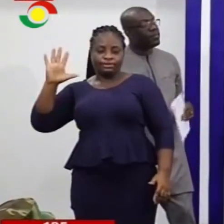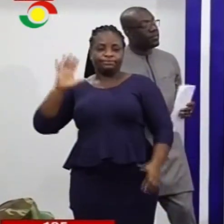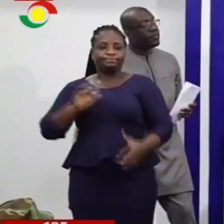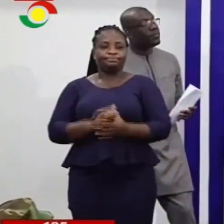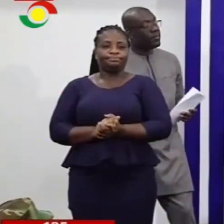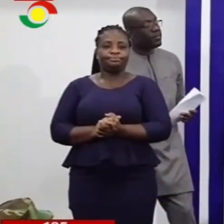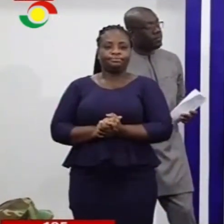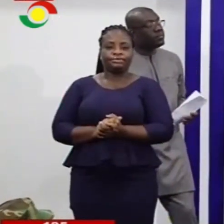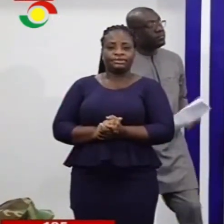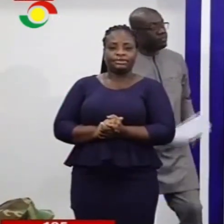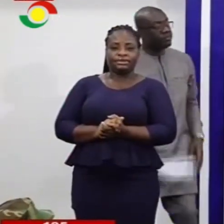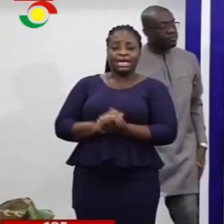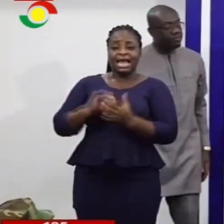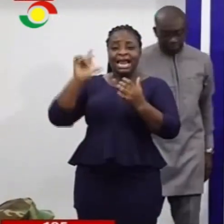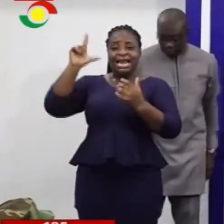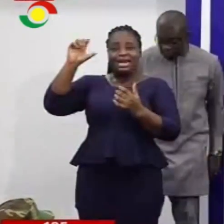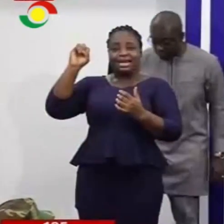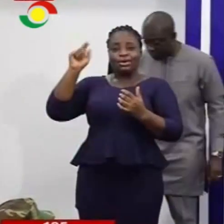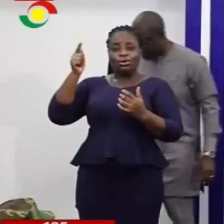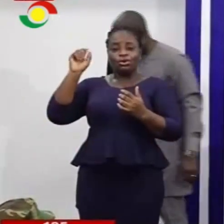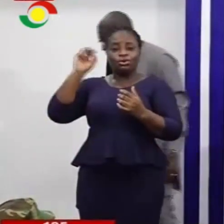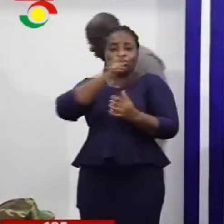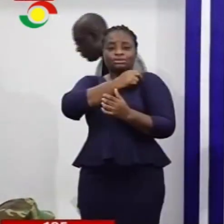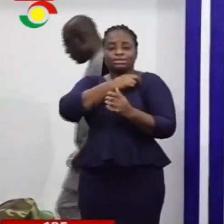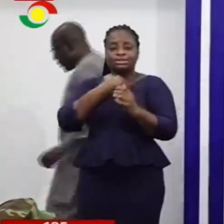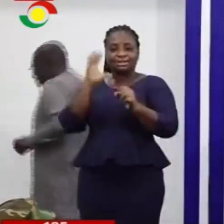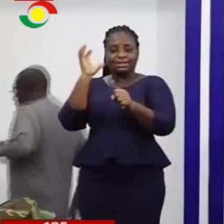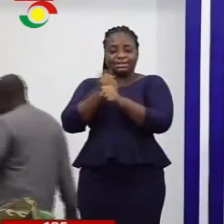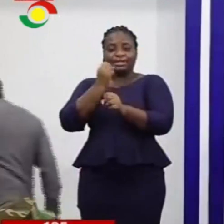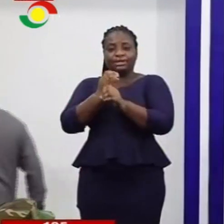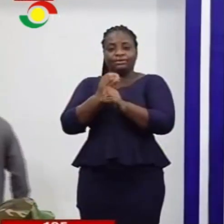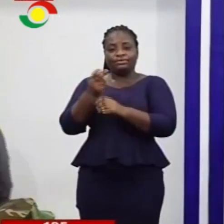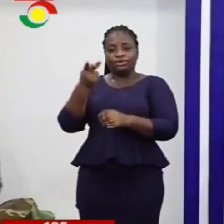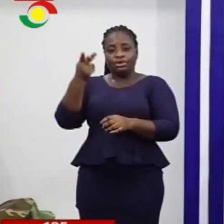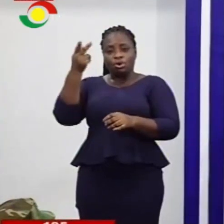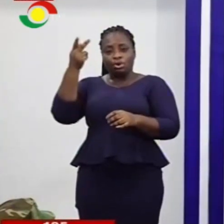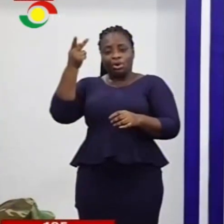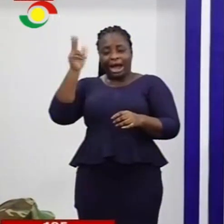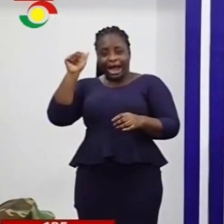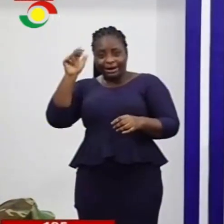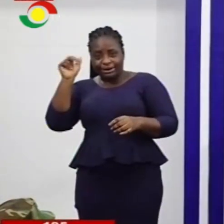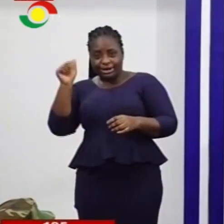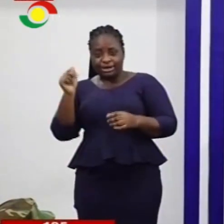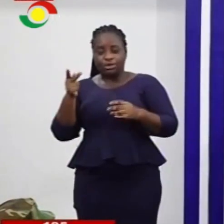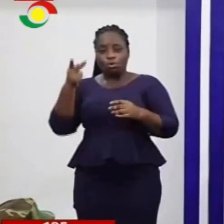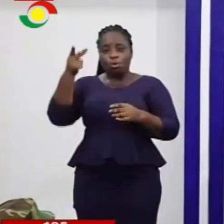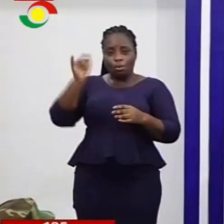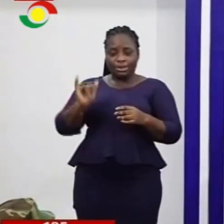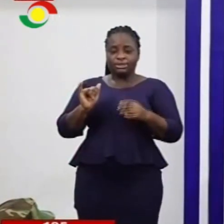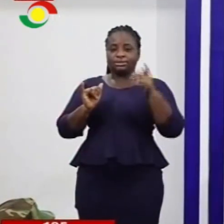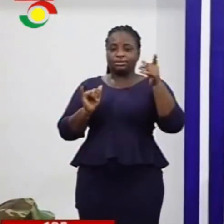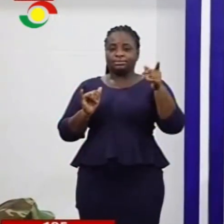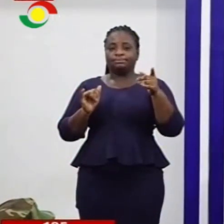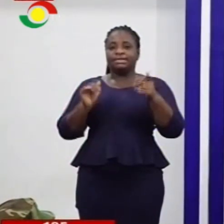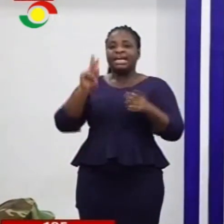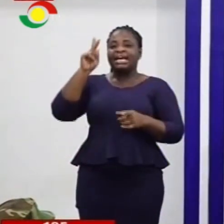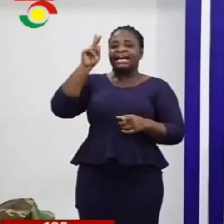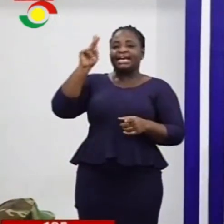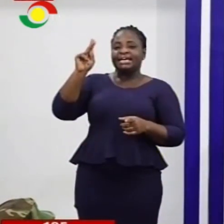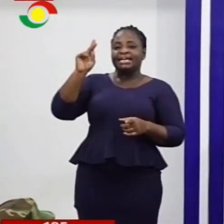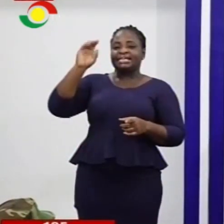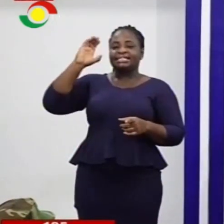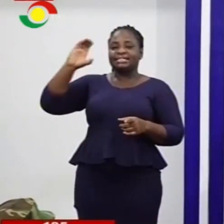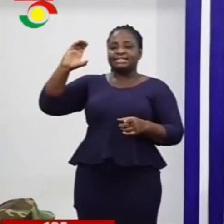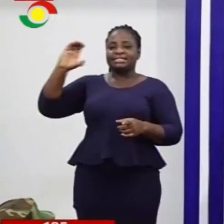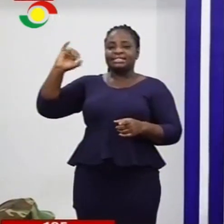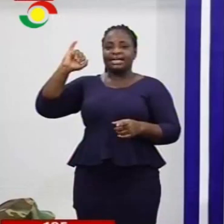Noguchi takes care of the southern sector. And then Kumasi Center for Collaborative Research, KCCR, is